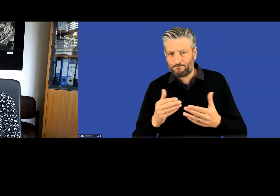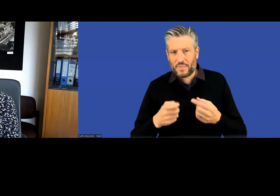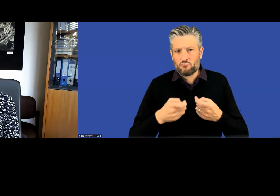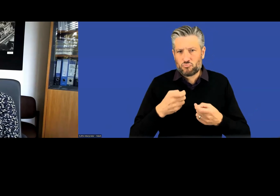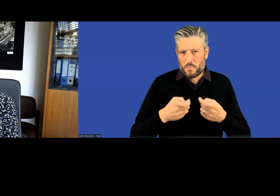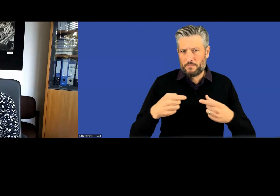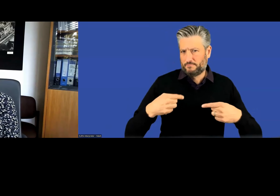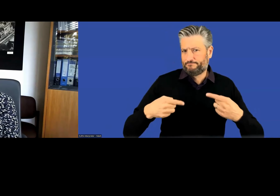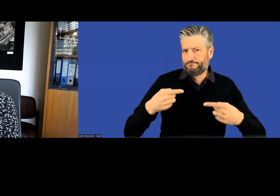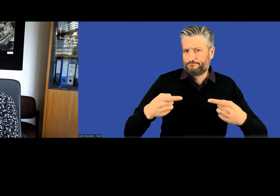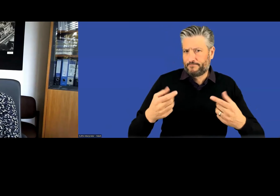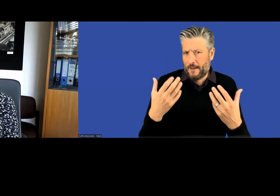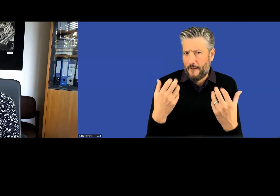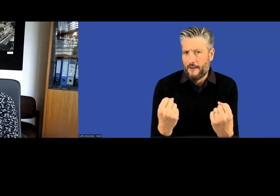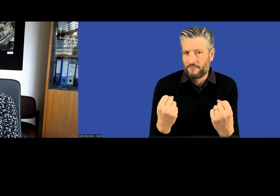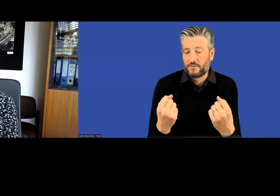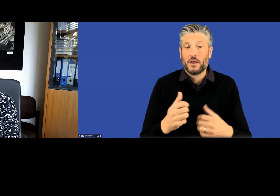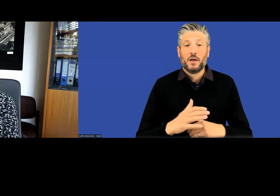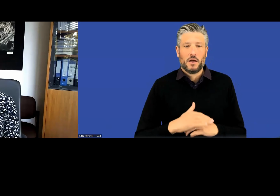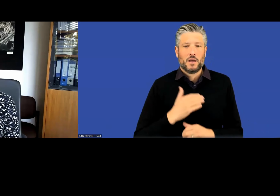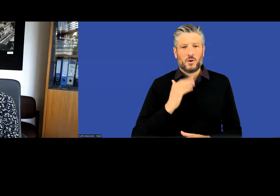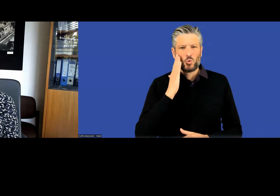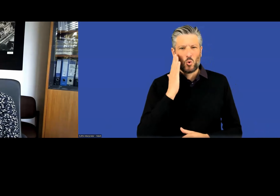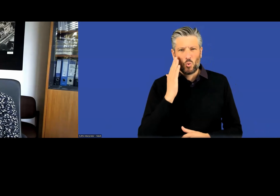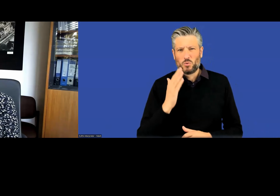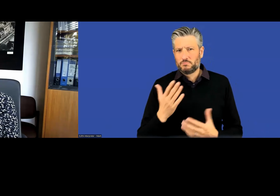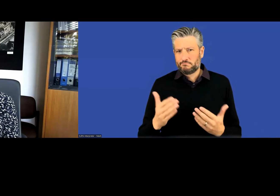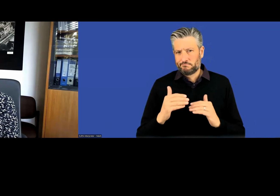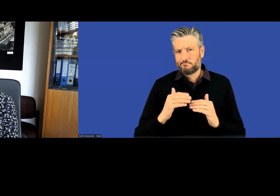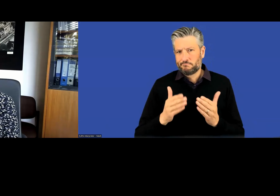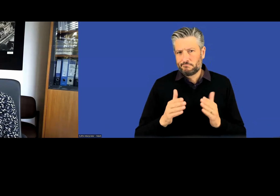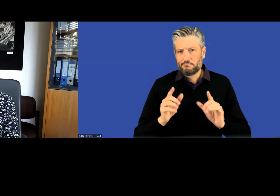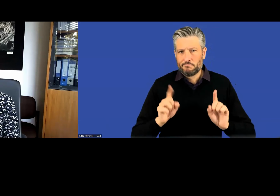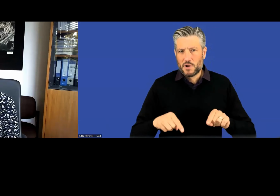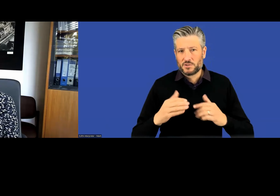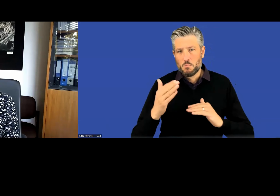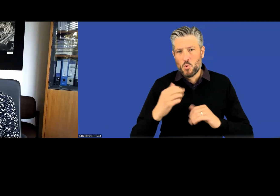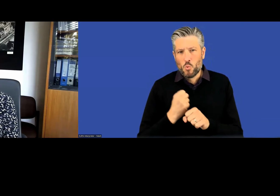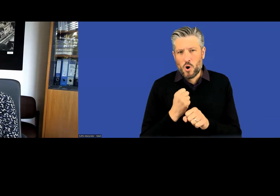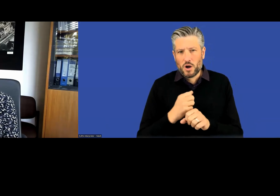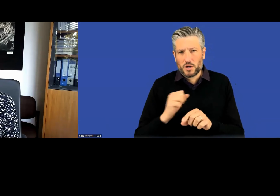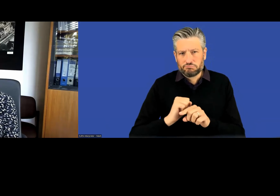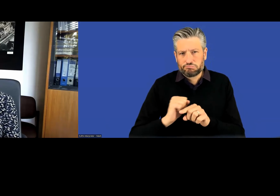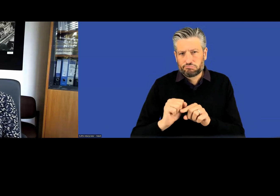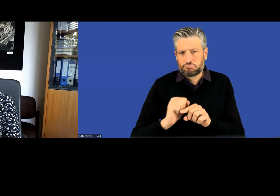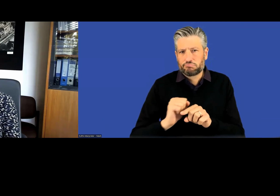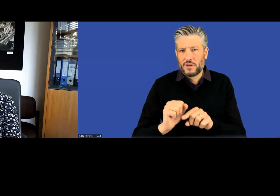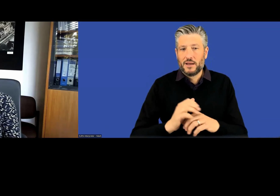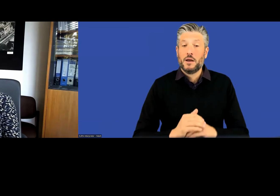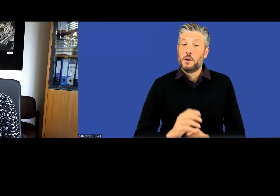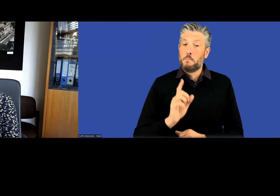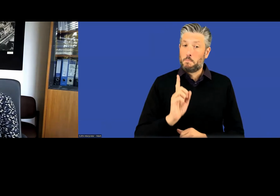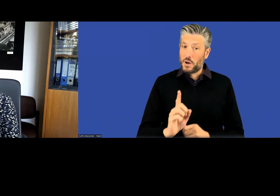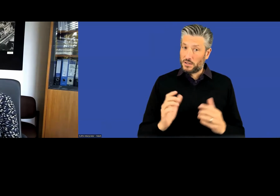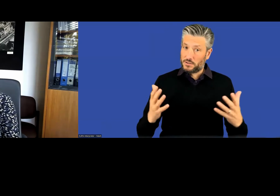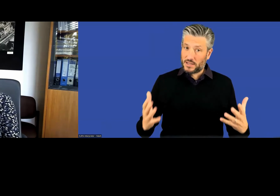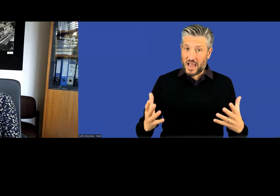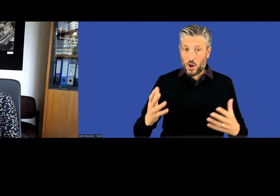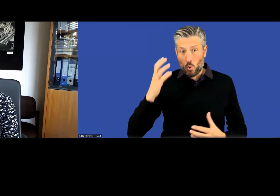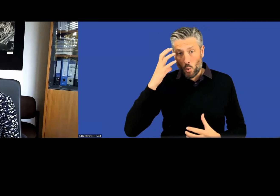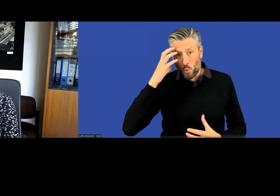that while there's still progress to do, digital accessibility is slowly but surely being seen in the public sector as being